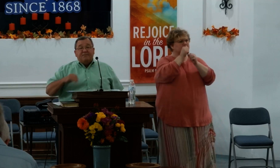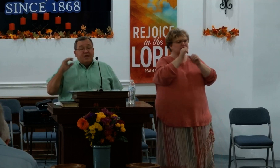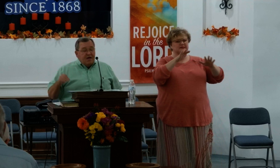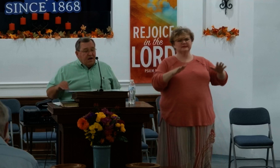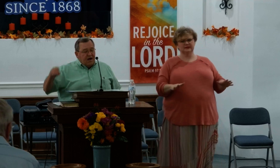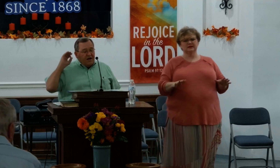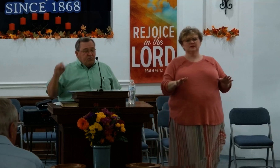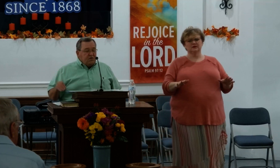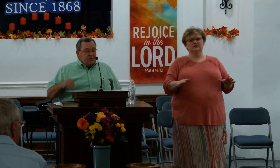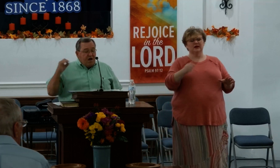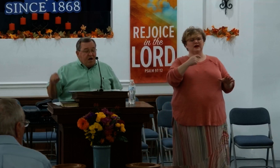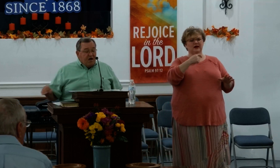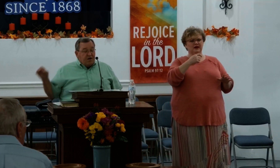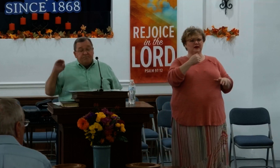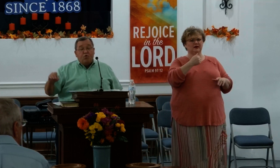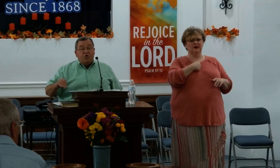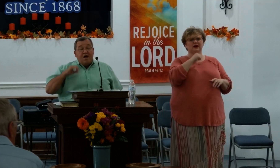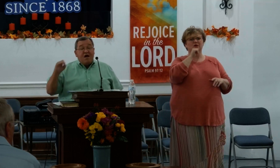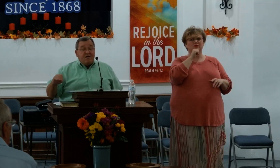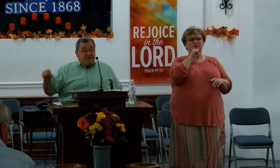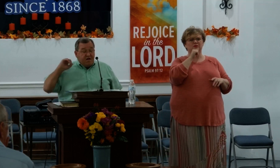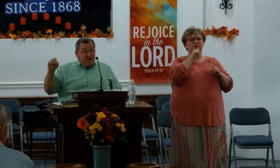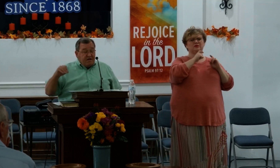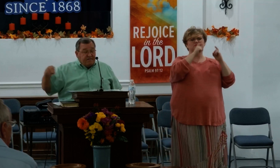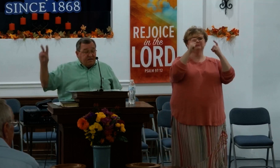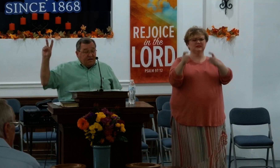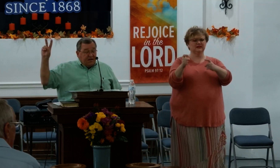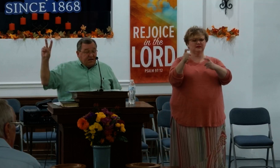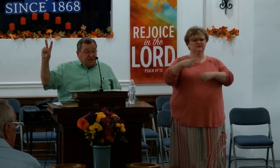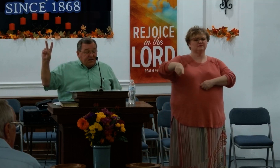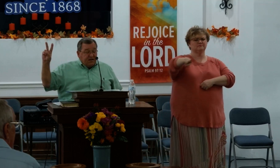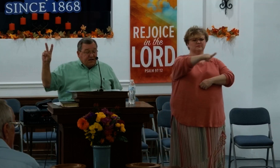blessing, I will not pour out on